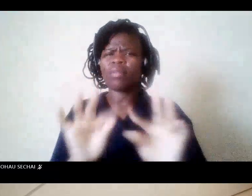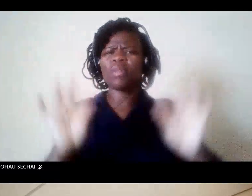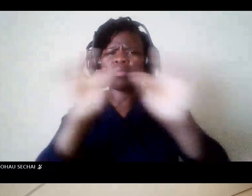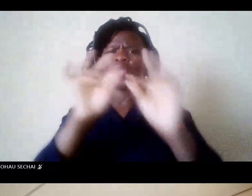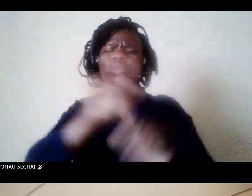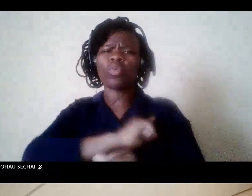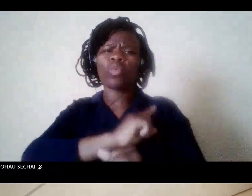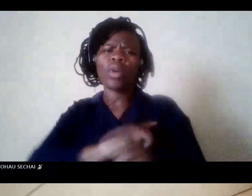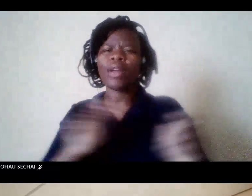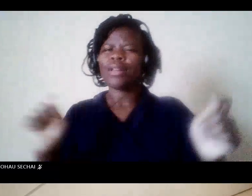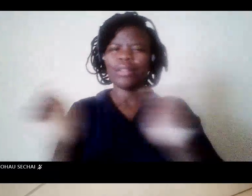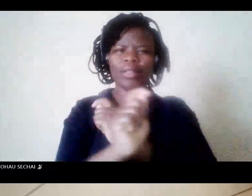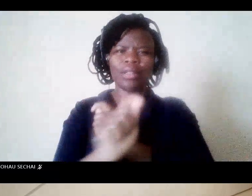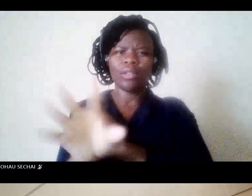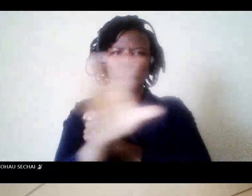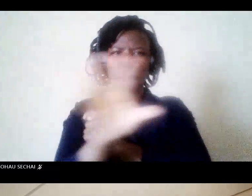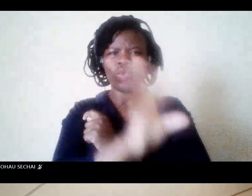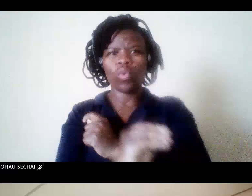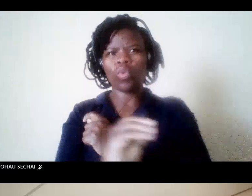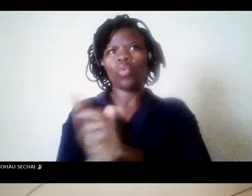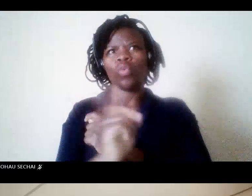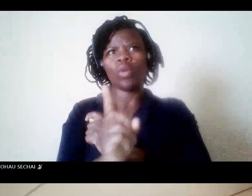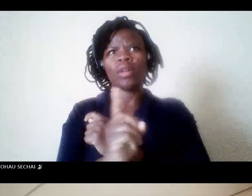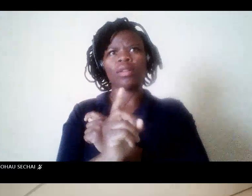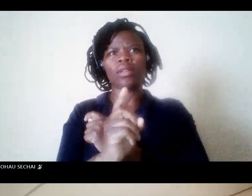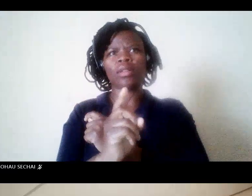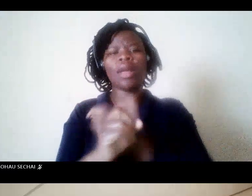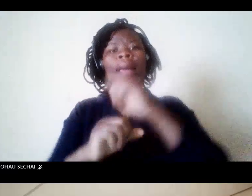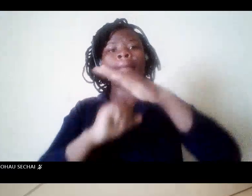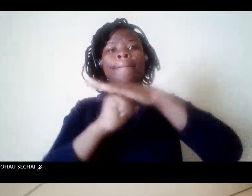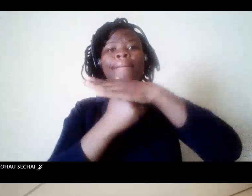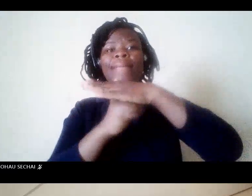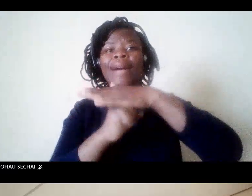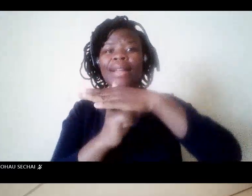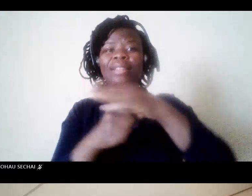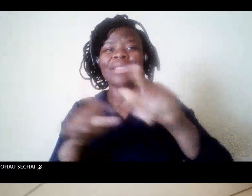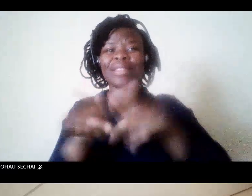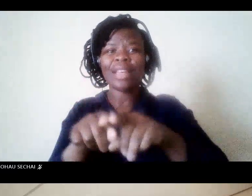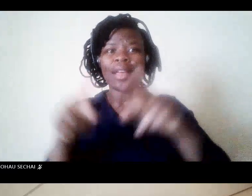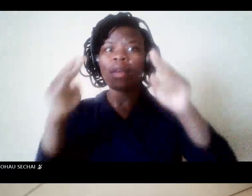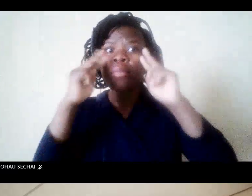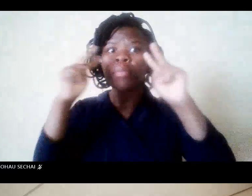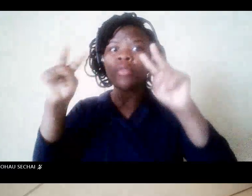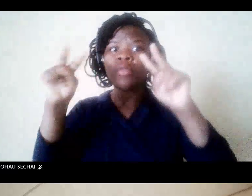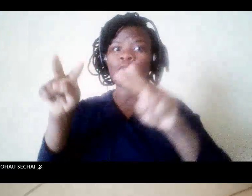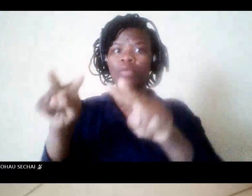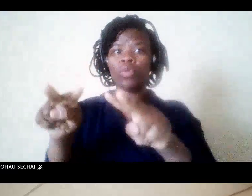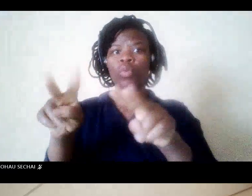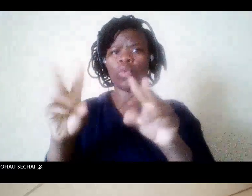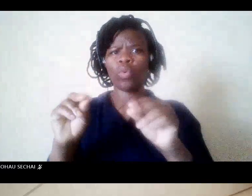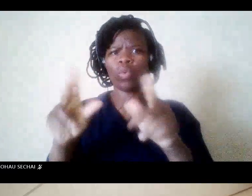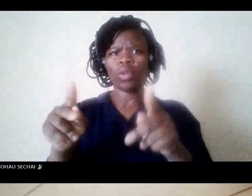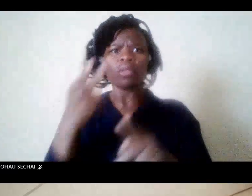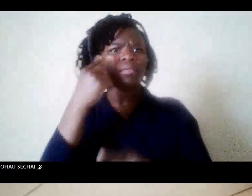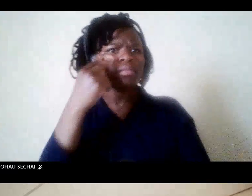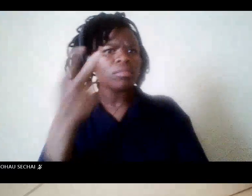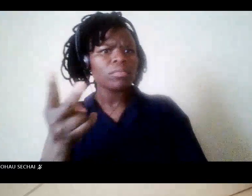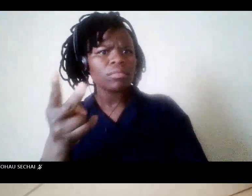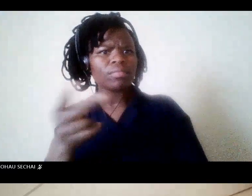changes the whole mindset and the whole view around when we see learners with behavioral